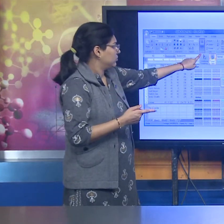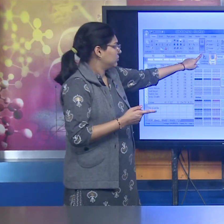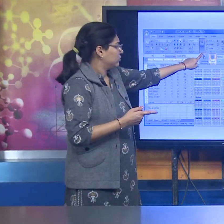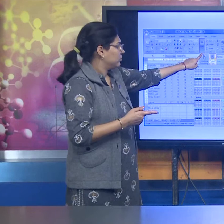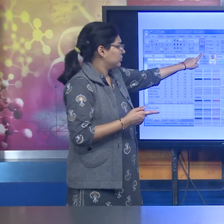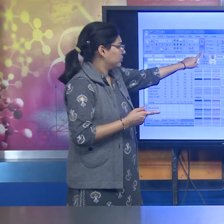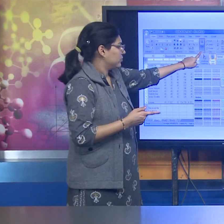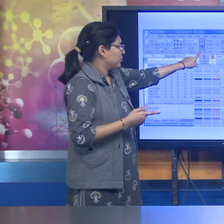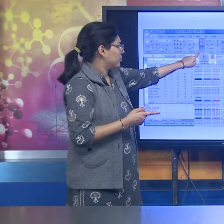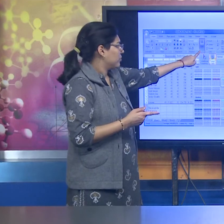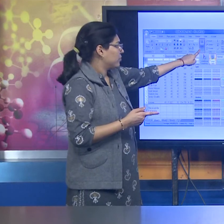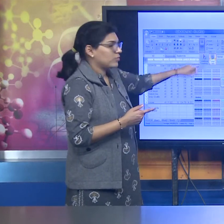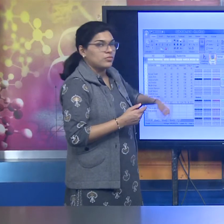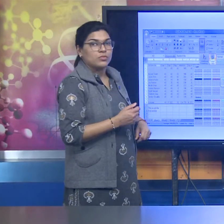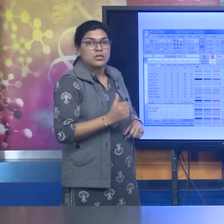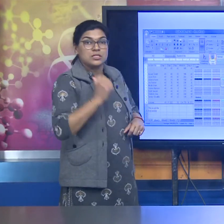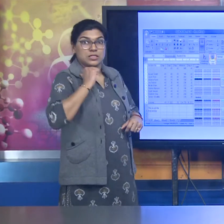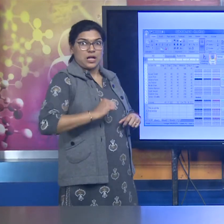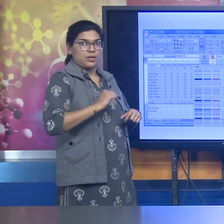select Home tab,